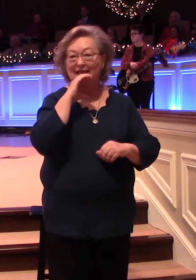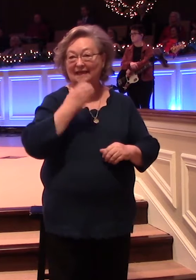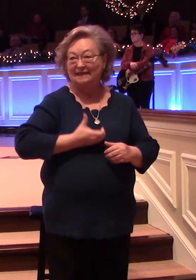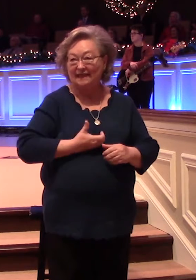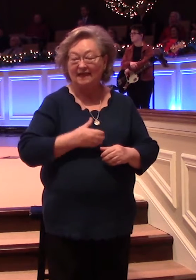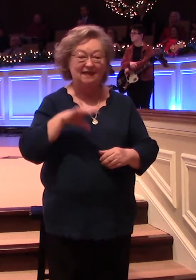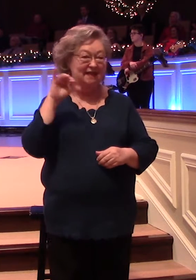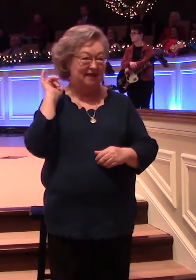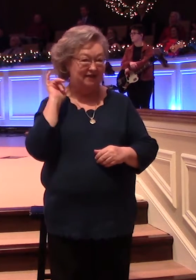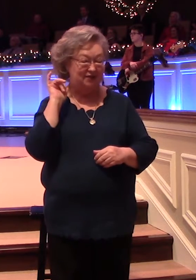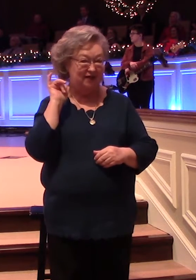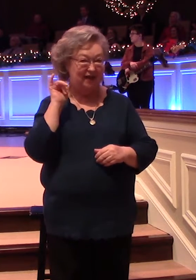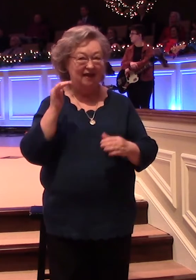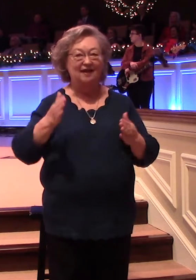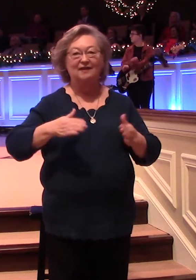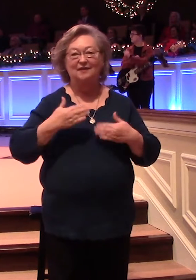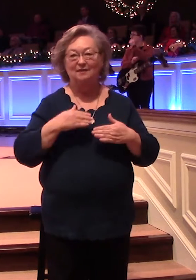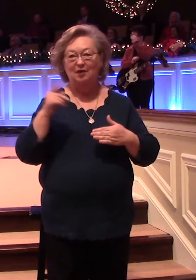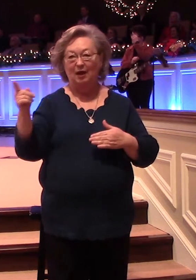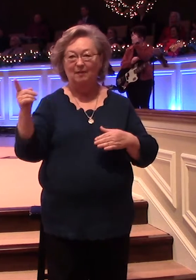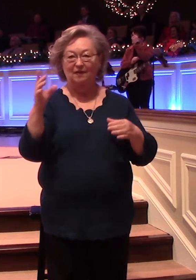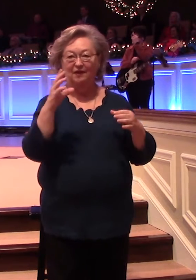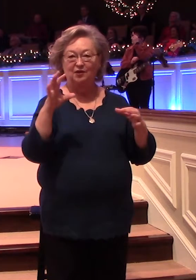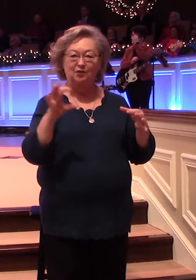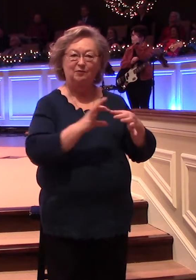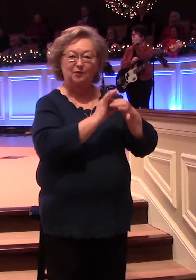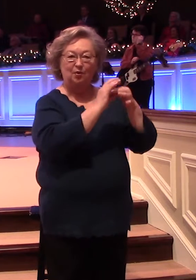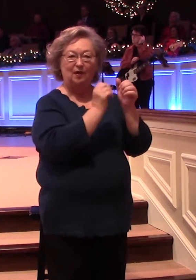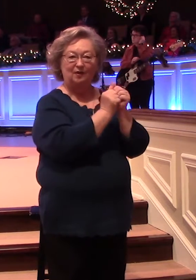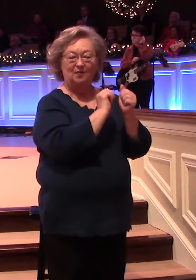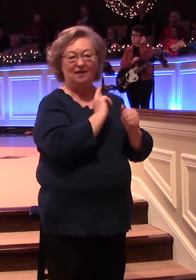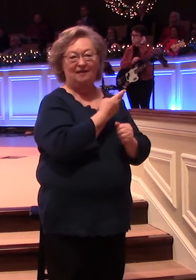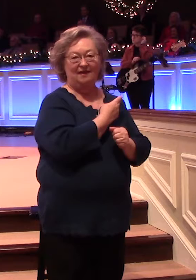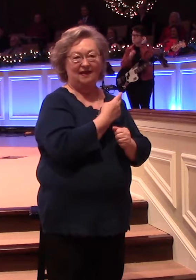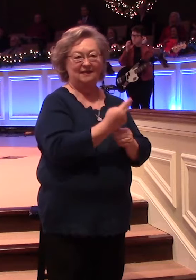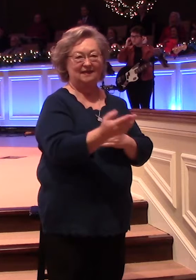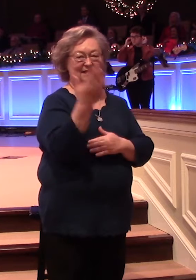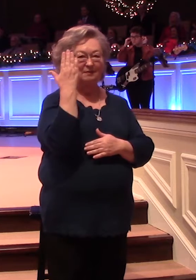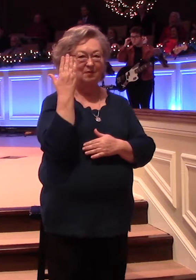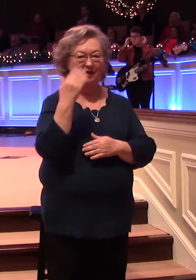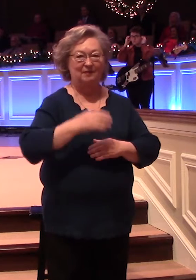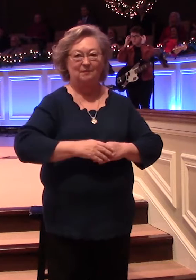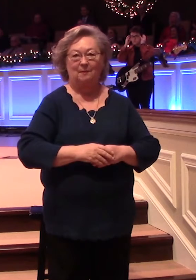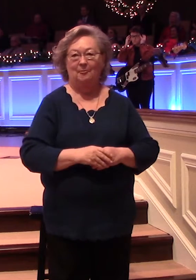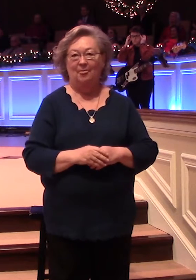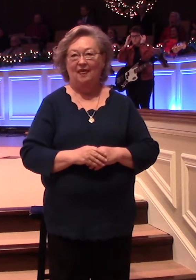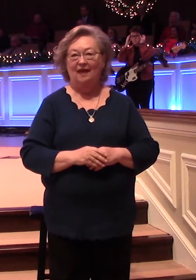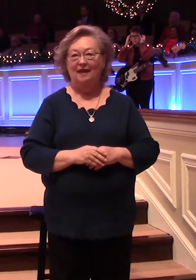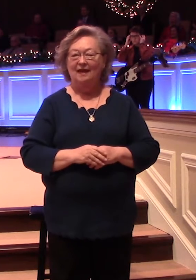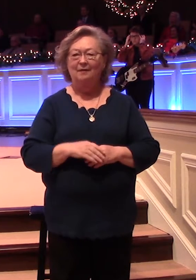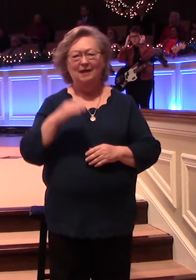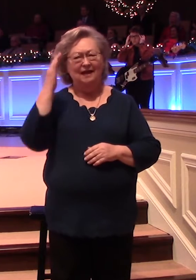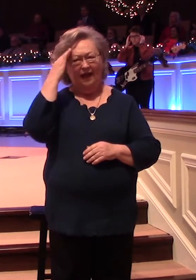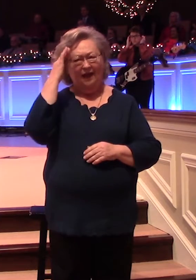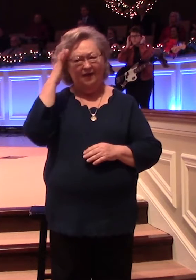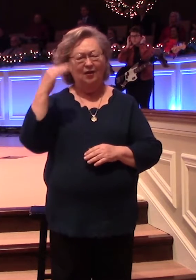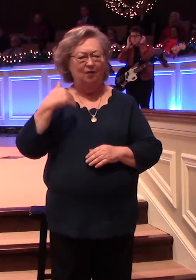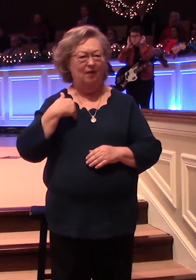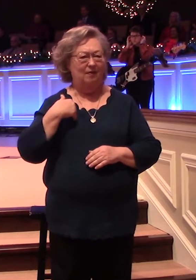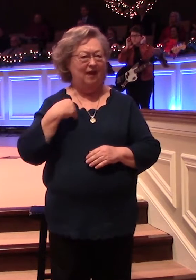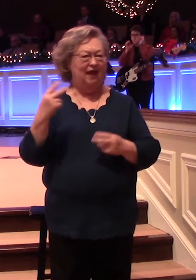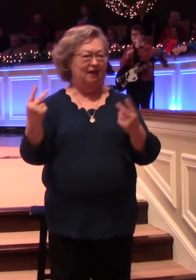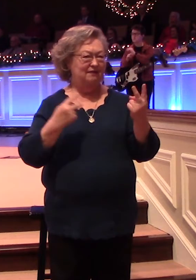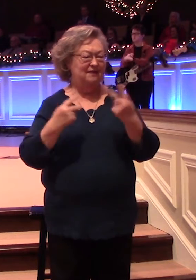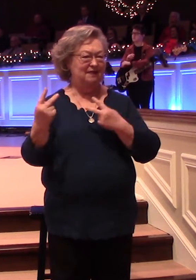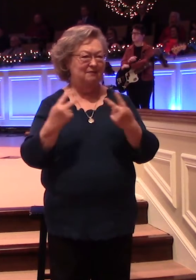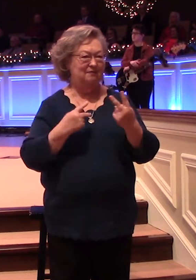opportunity to join us this morning as our guest. I got to tell you, because I knew we'd have some guests this morning, and I knew that there would be an emphasis on giving. And I always